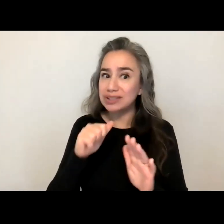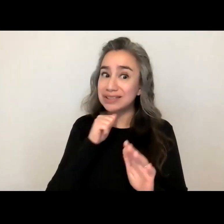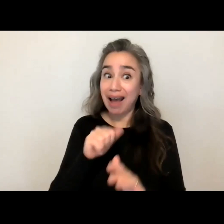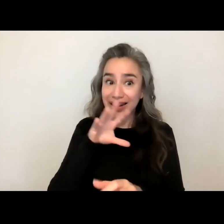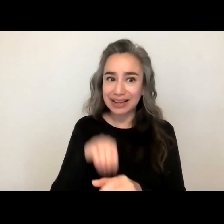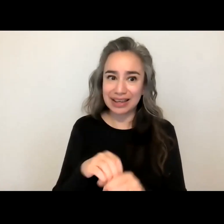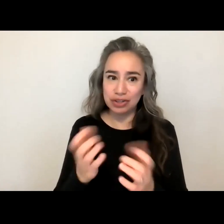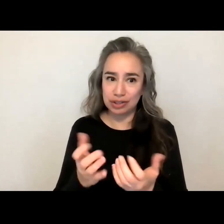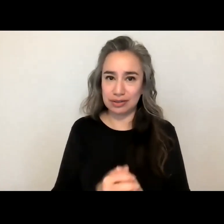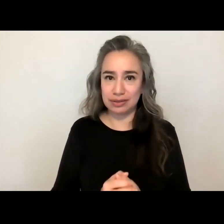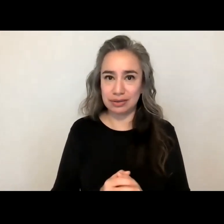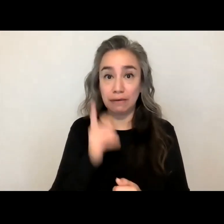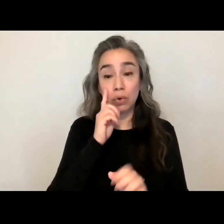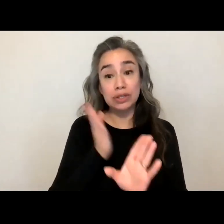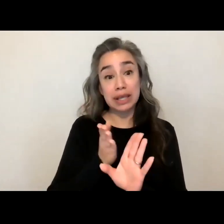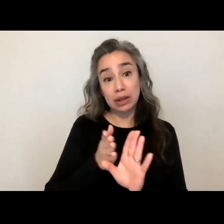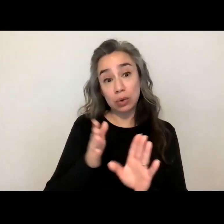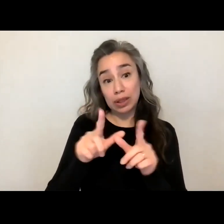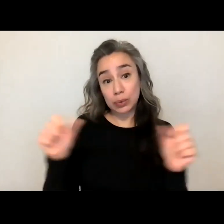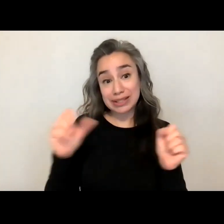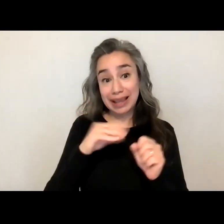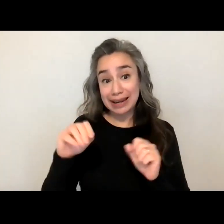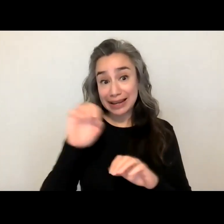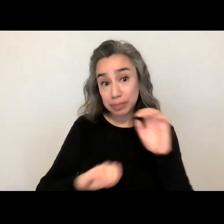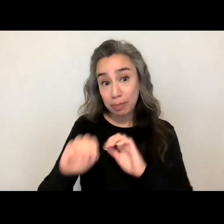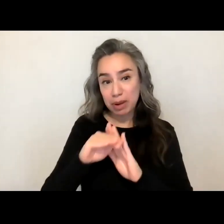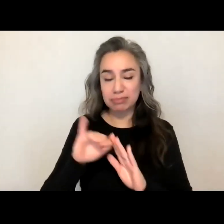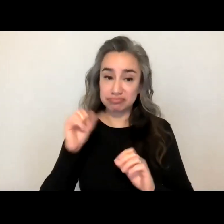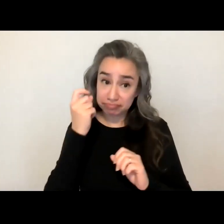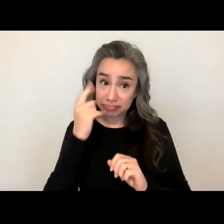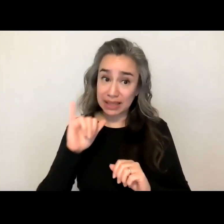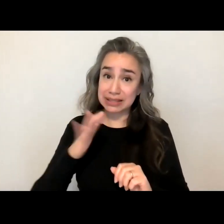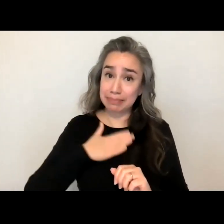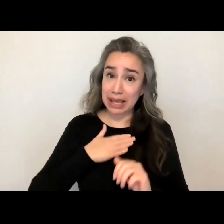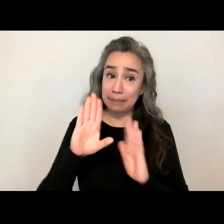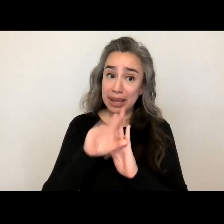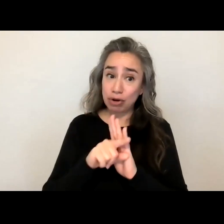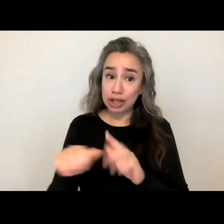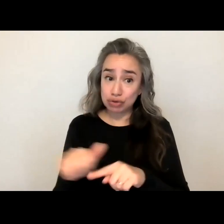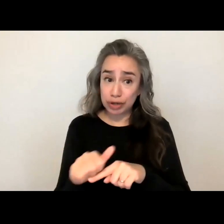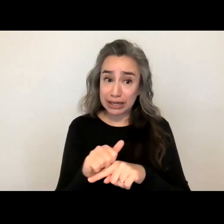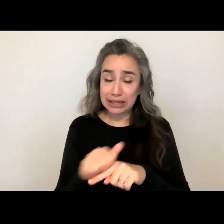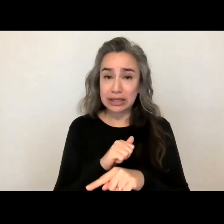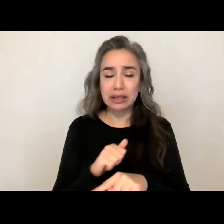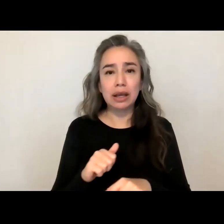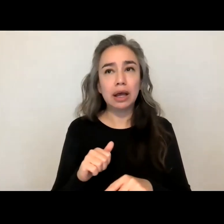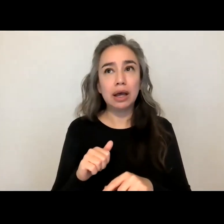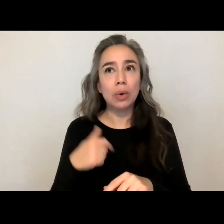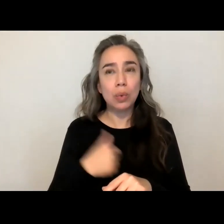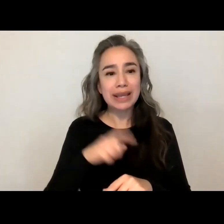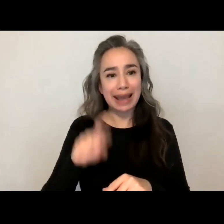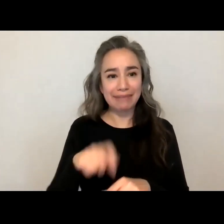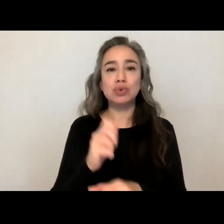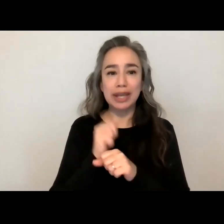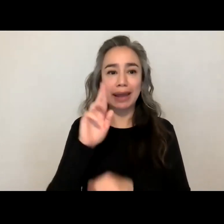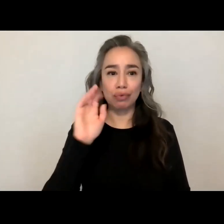psycholinguistics and experimental models, which is still my background training, we're going to have to get real about what type of models